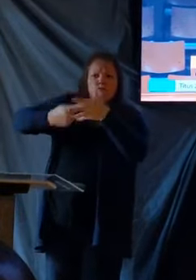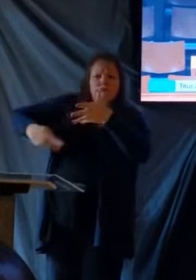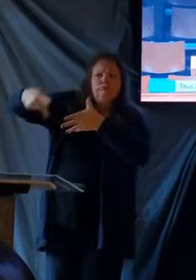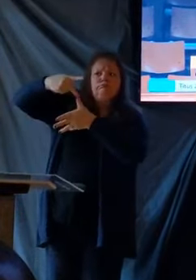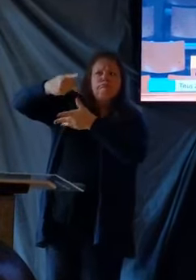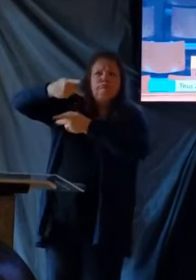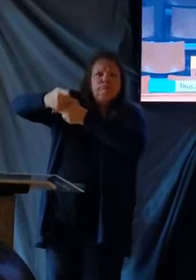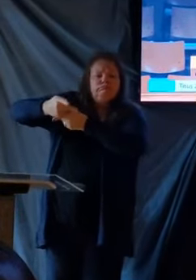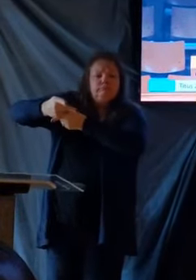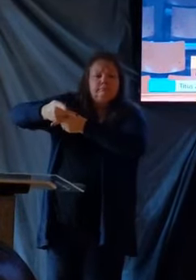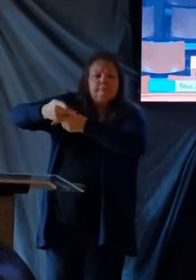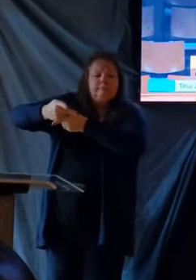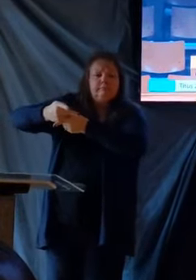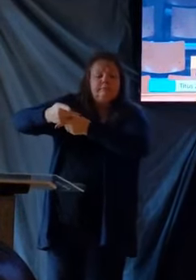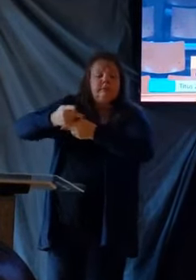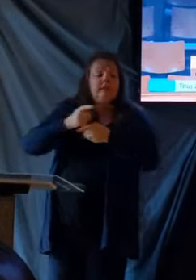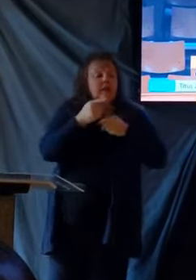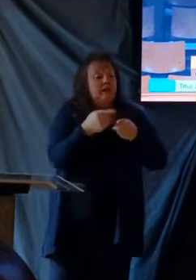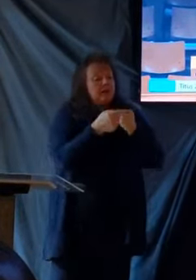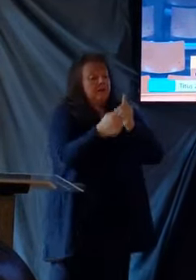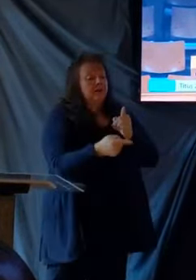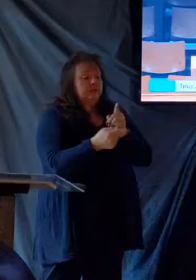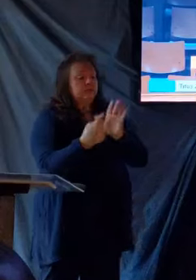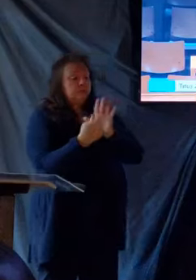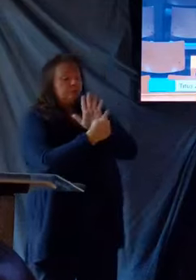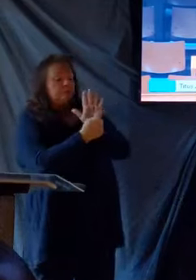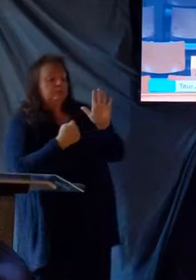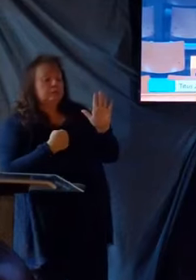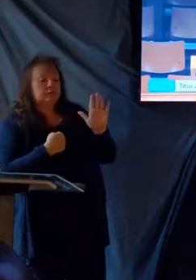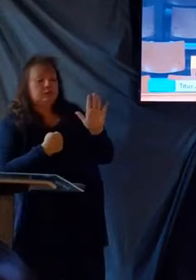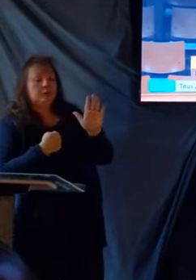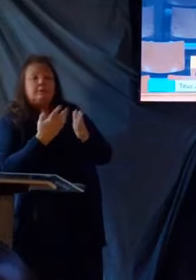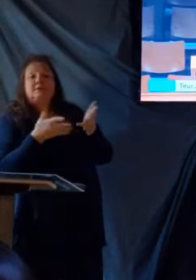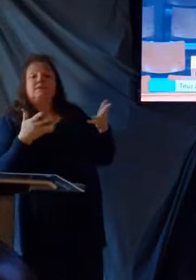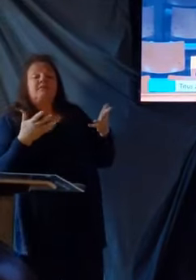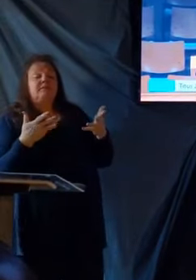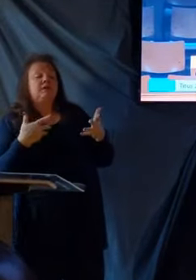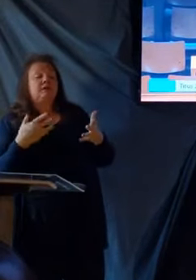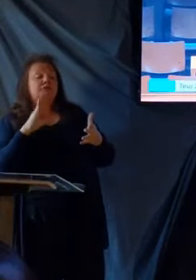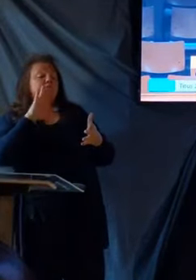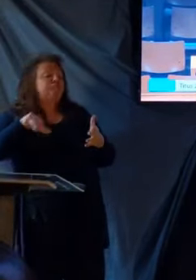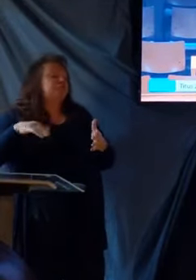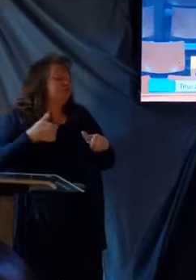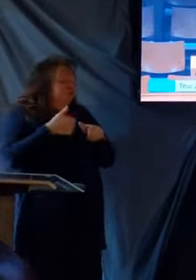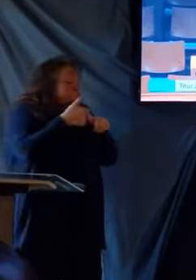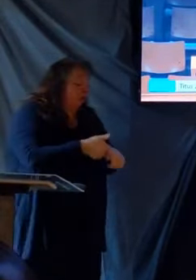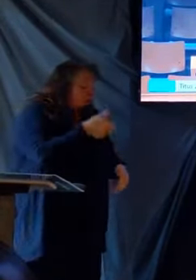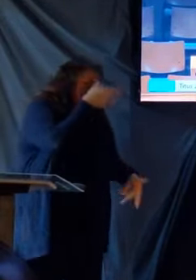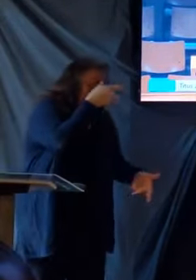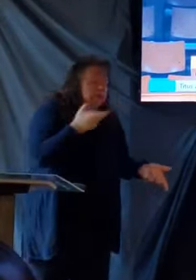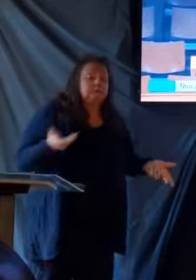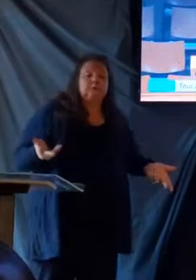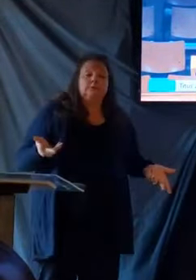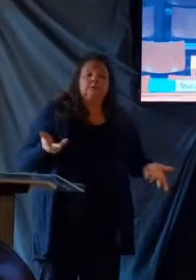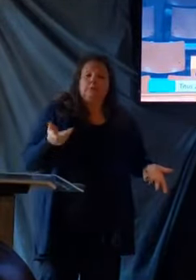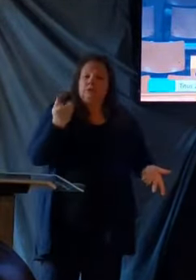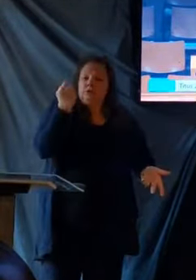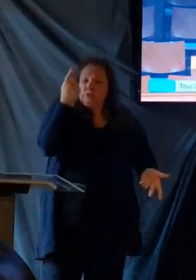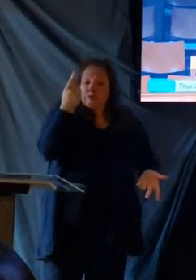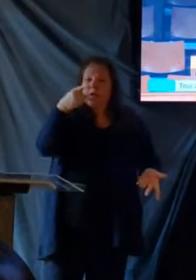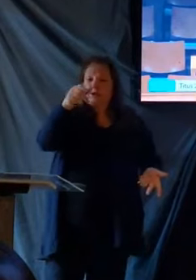of. Give the enemy no occasion for reproach, for some have already turned aside to follow the devil. So you see